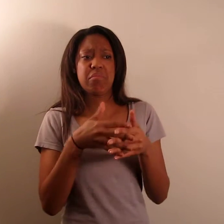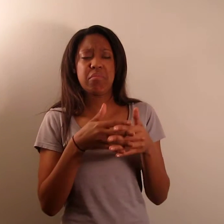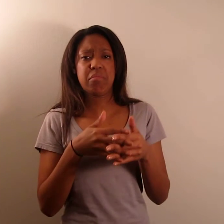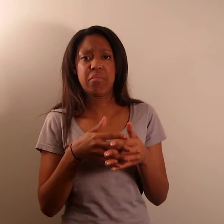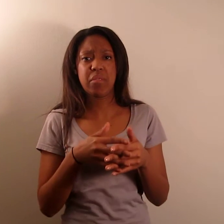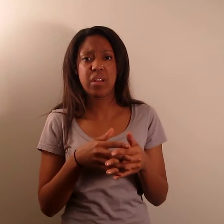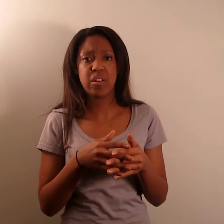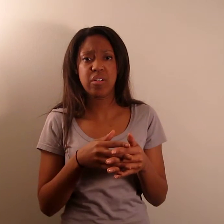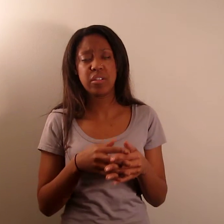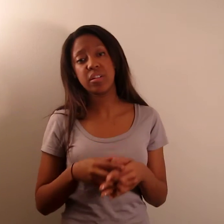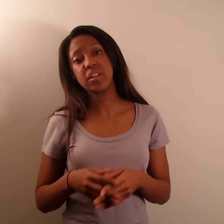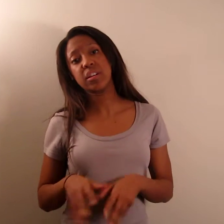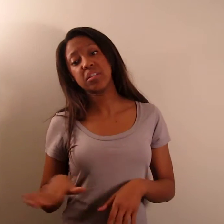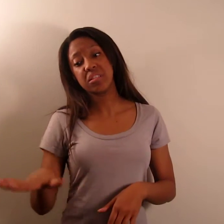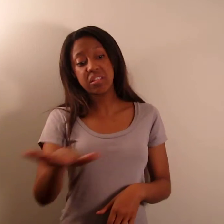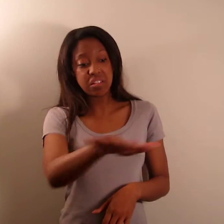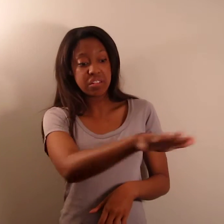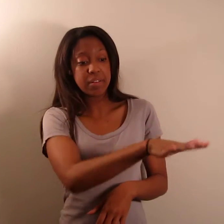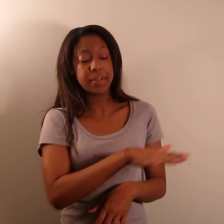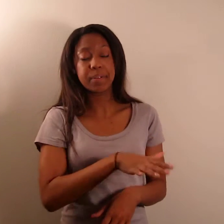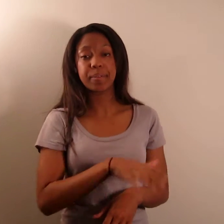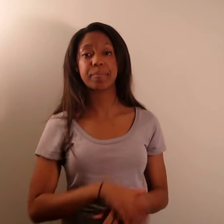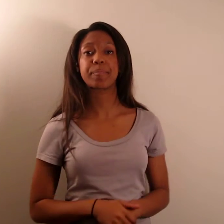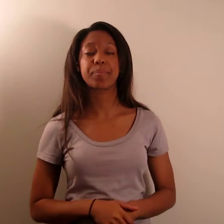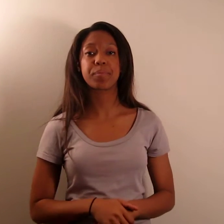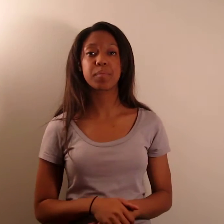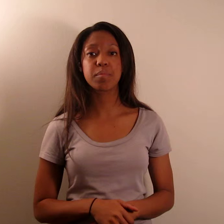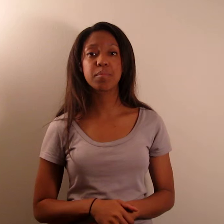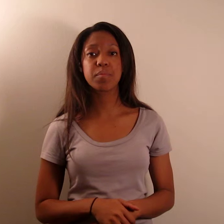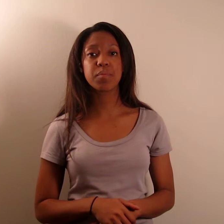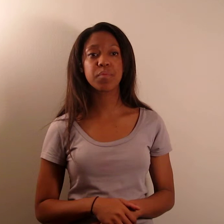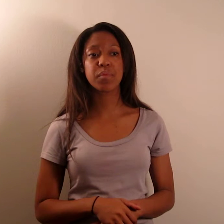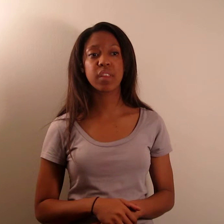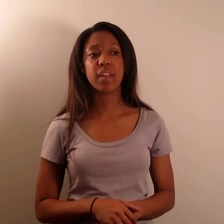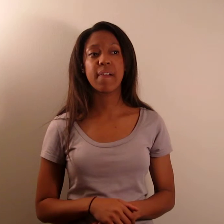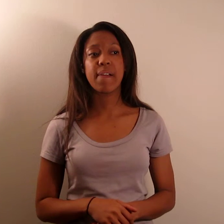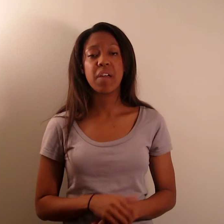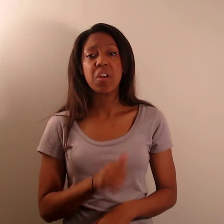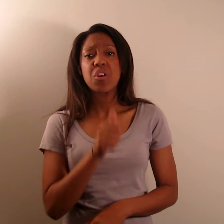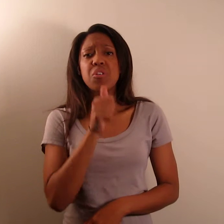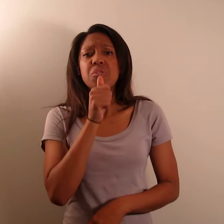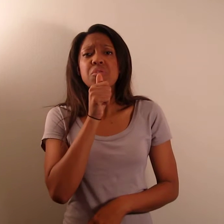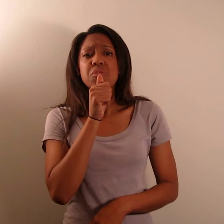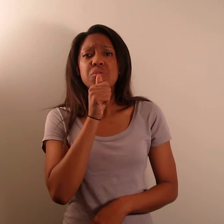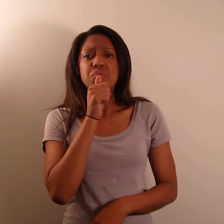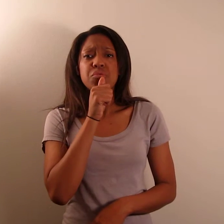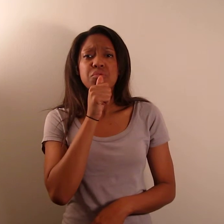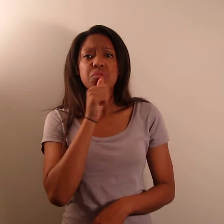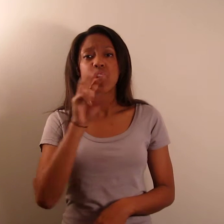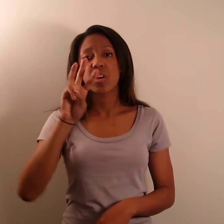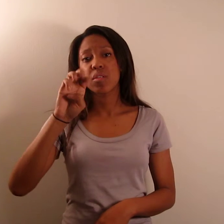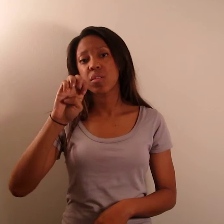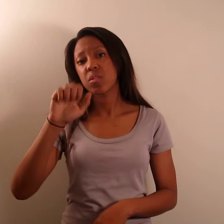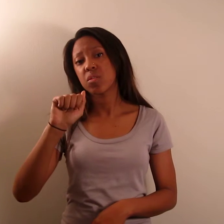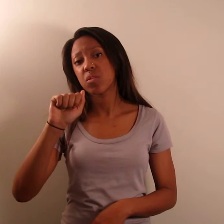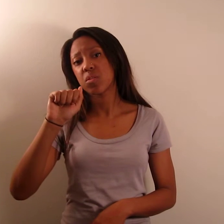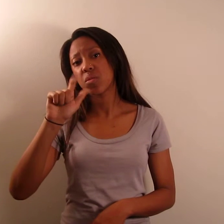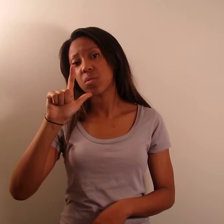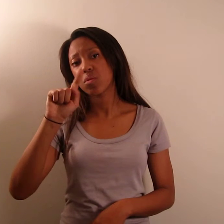The evidence abounded in New York. Private wealth was building the city's skyscrapers, its parks, museums,